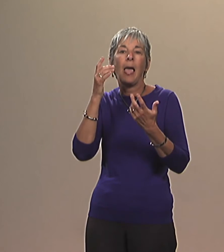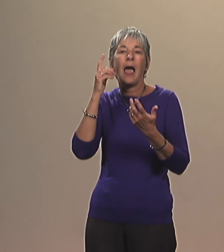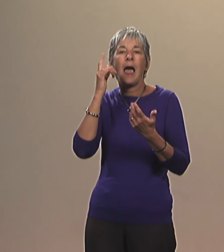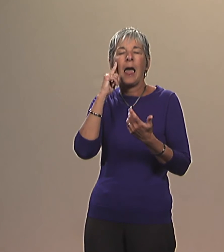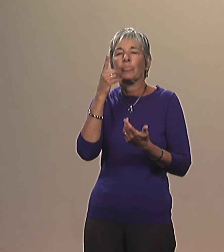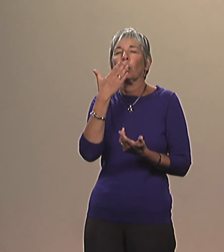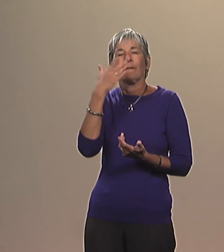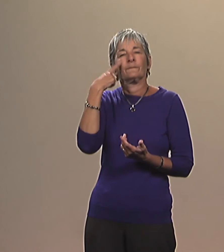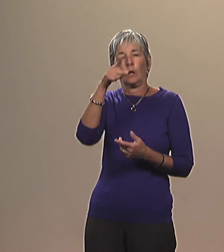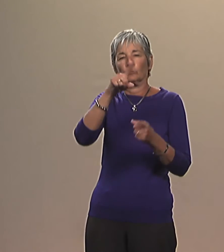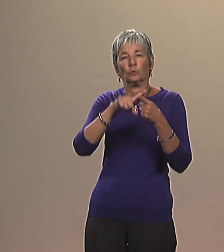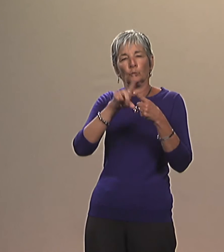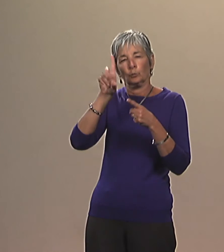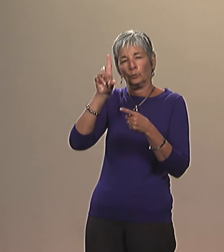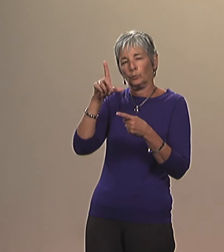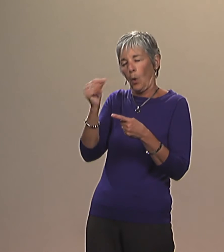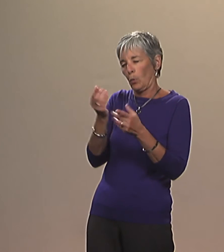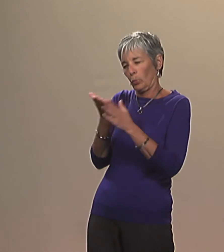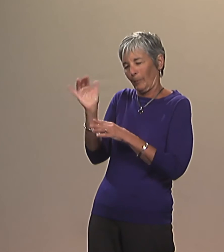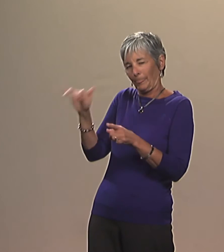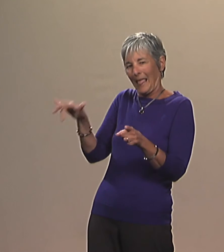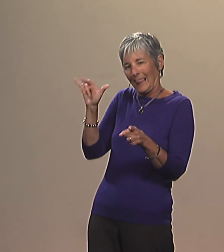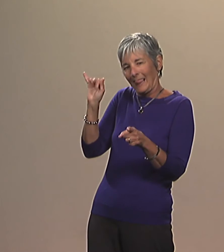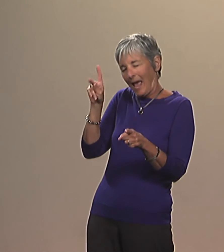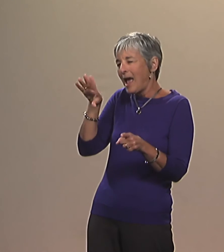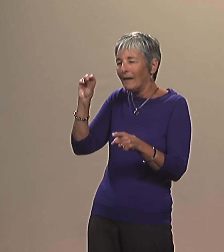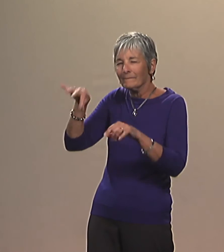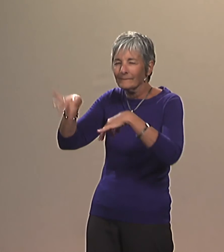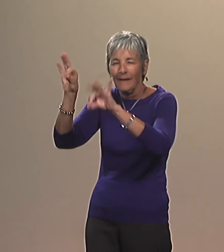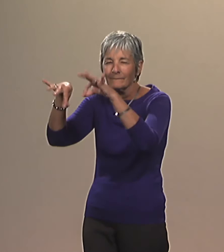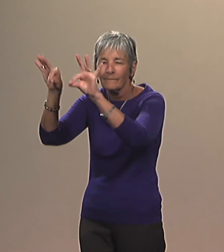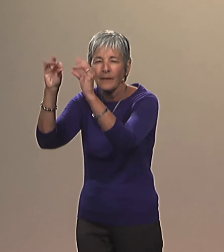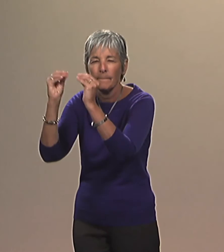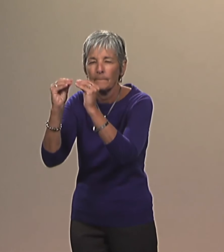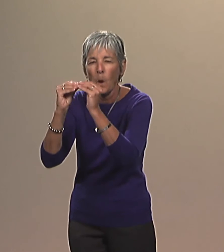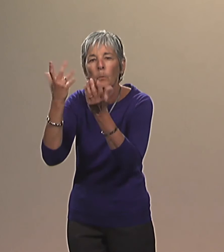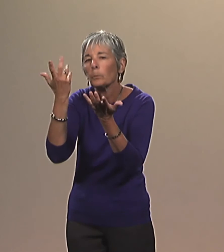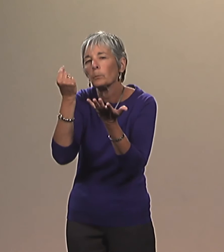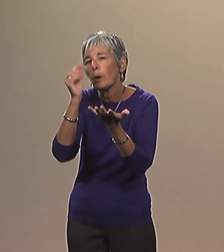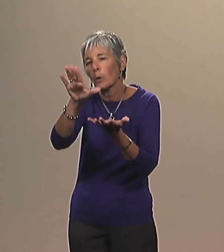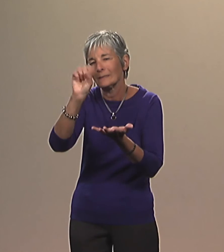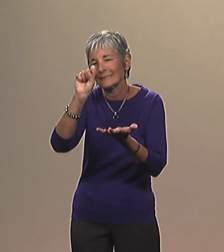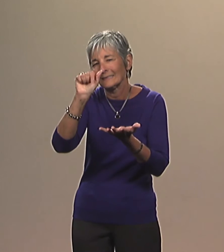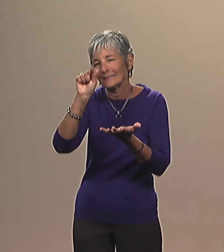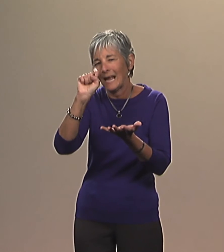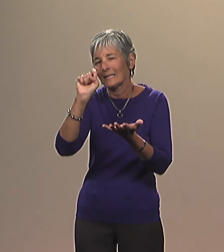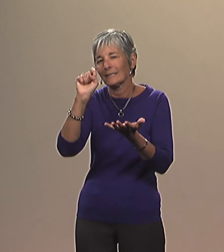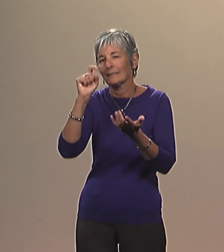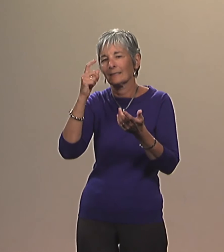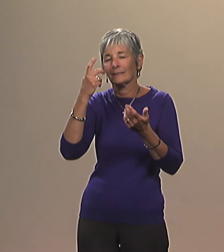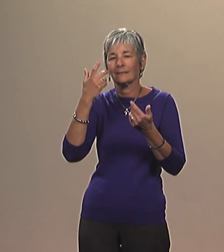I think it is good for you to go through these links and find out more about what your state has to offer.